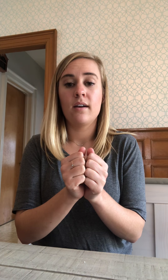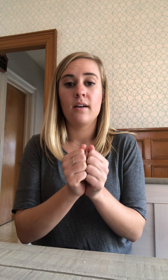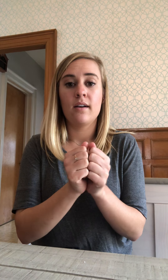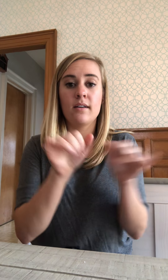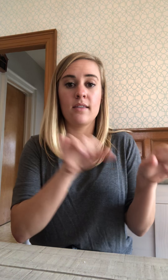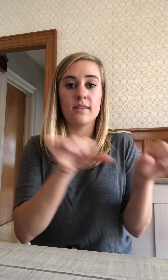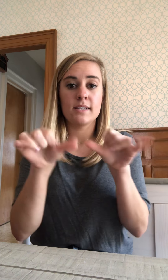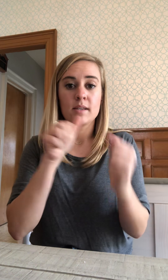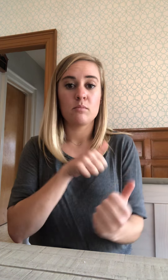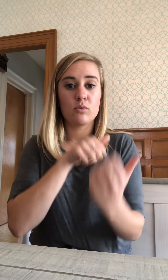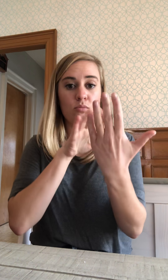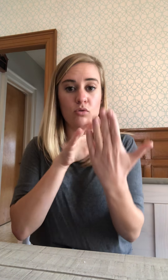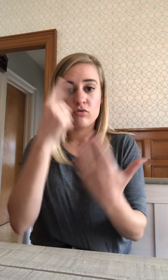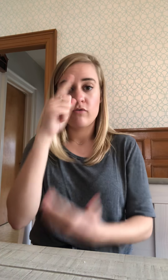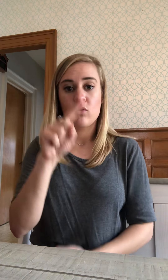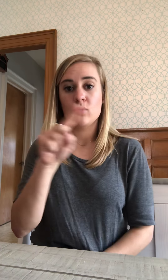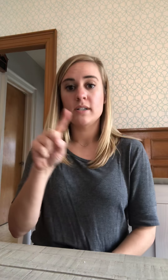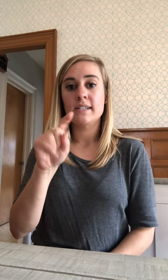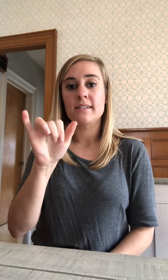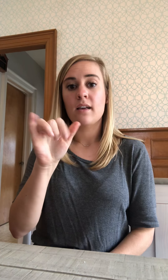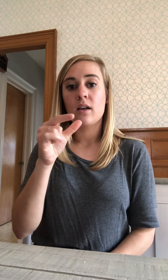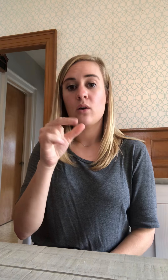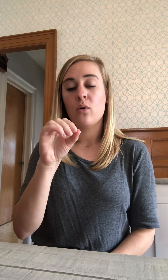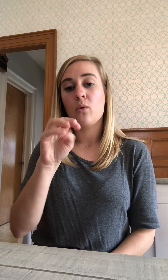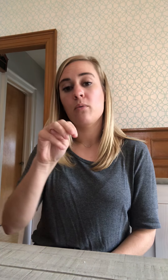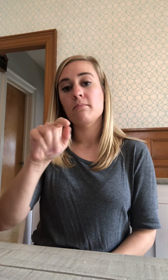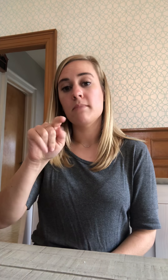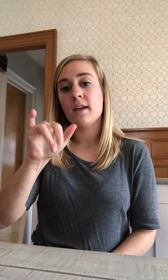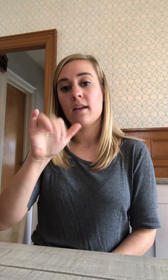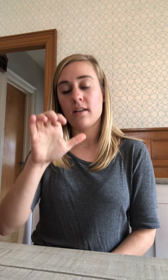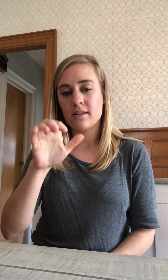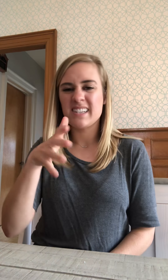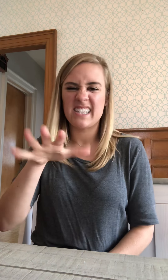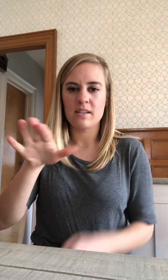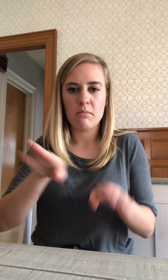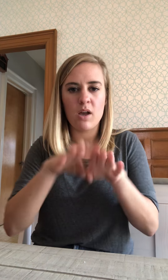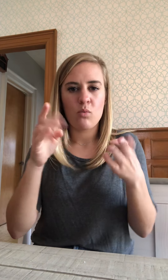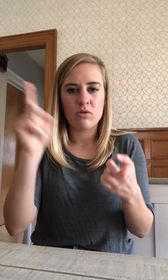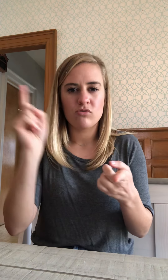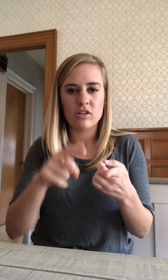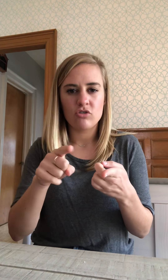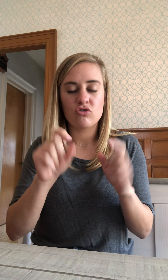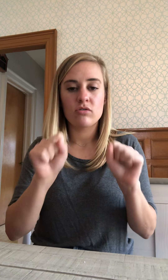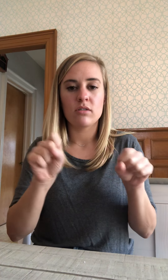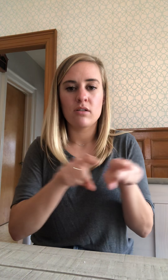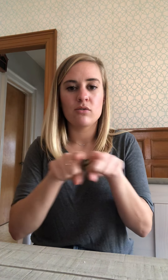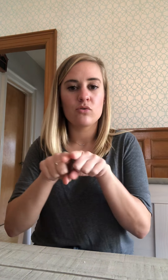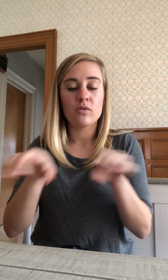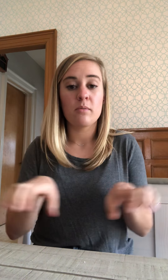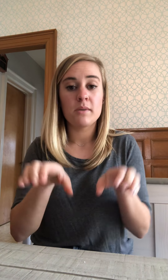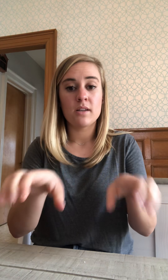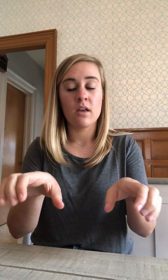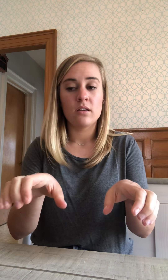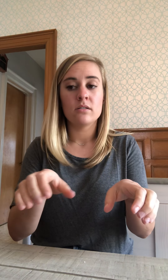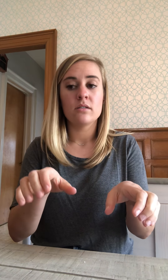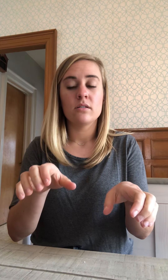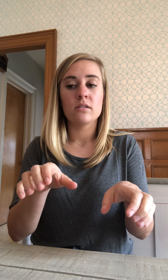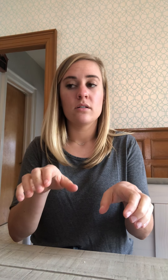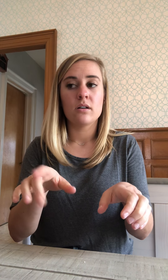we did for the zygomatic arch alone, a semi-open reduction. That can also be done right by the lateral